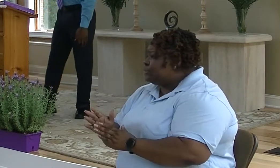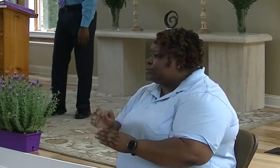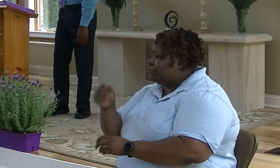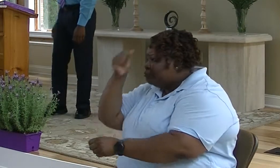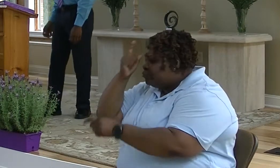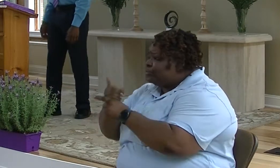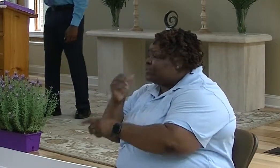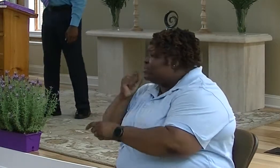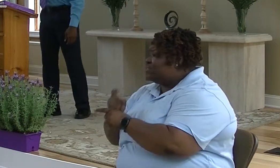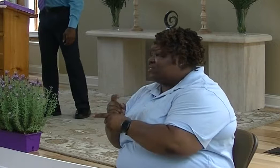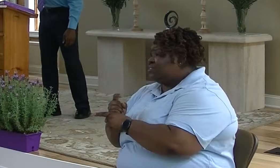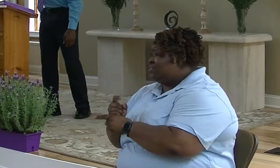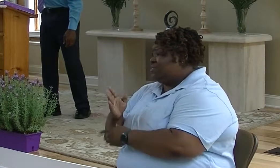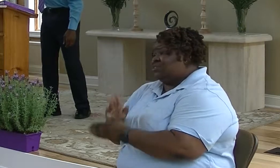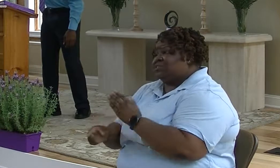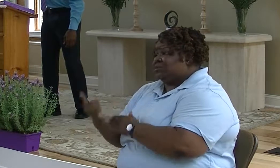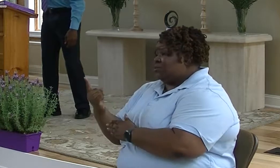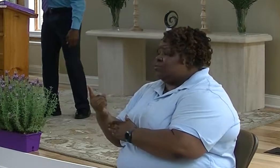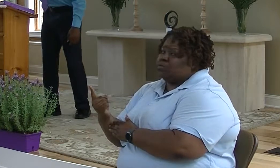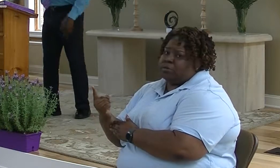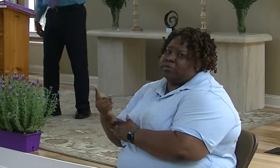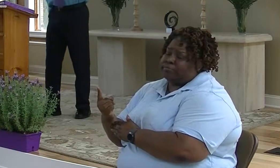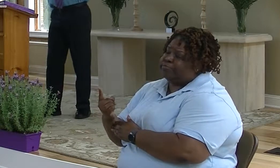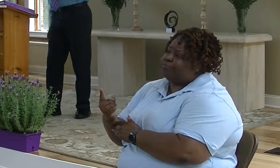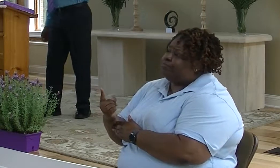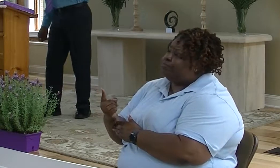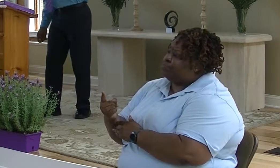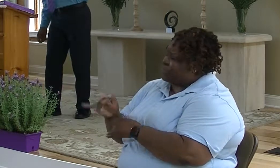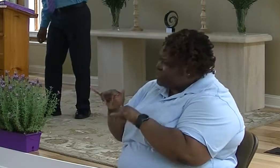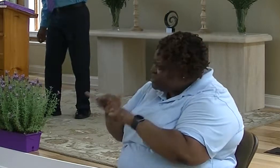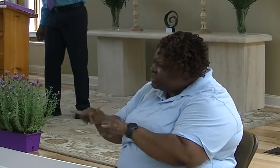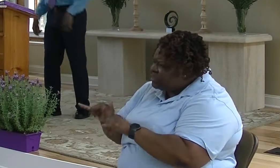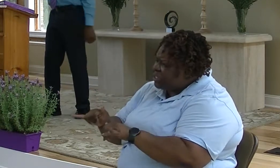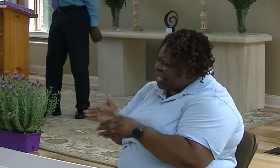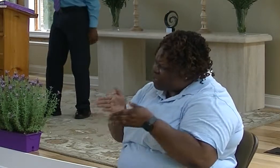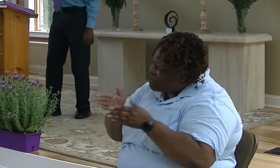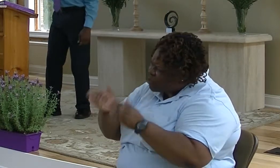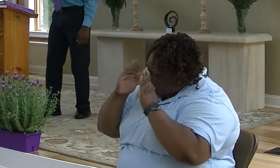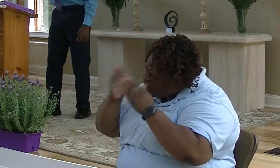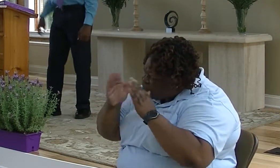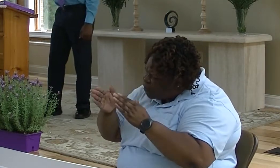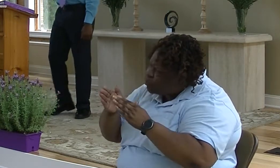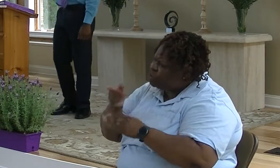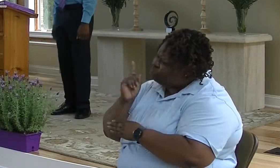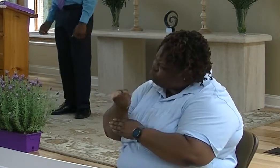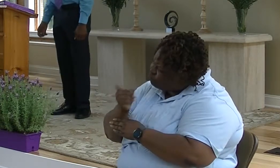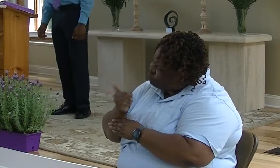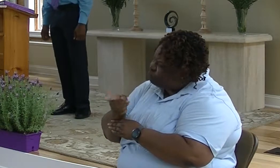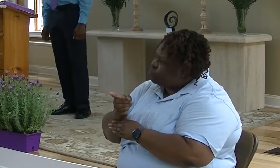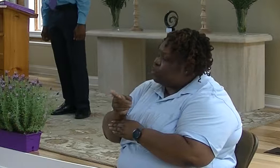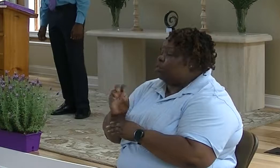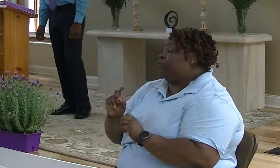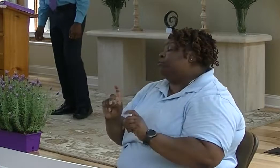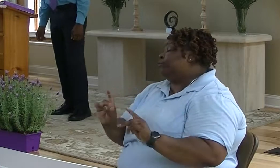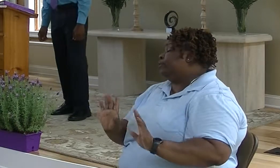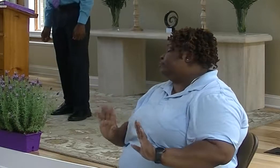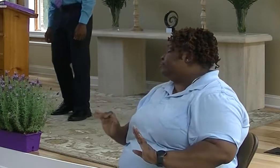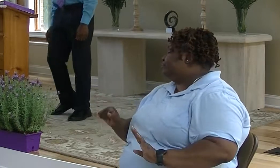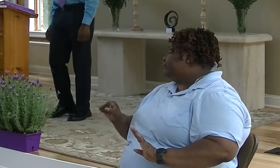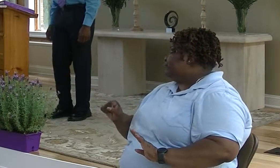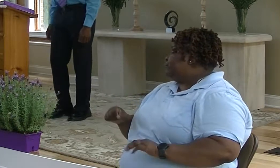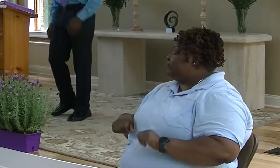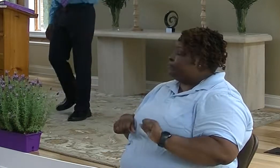someone. Stay on the right and narrow and blah, blah, blah, blah, blah, blah, and yeah,